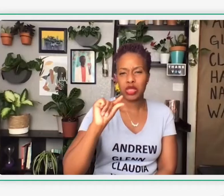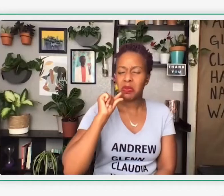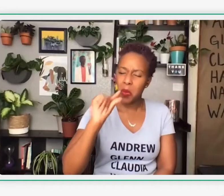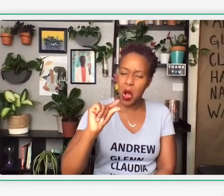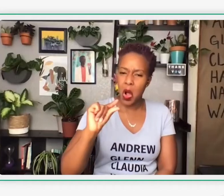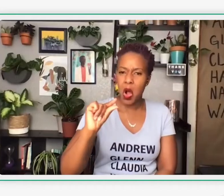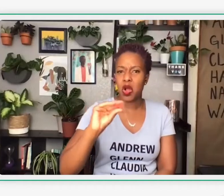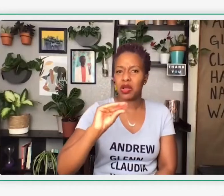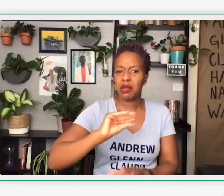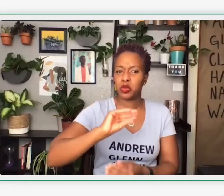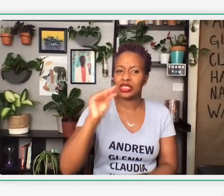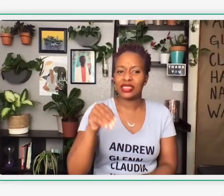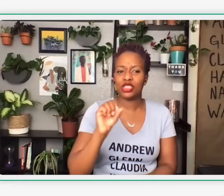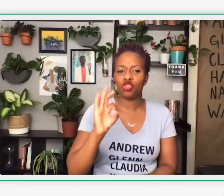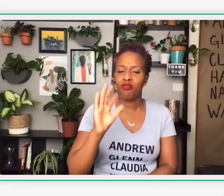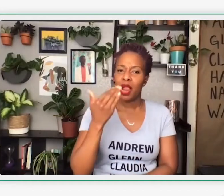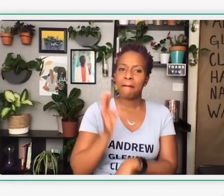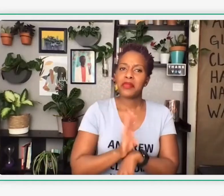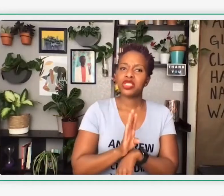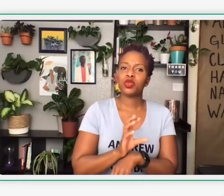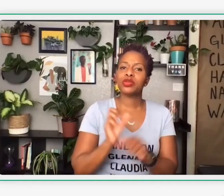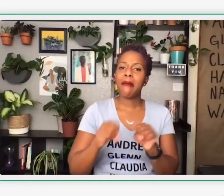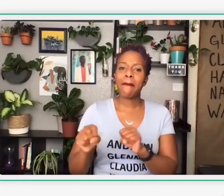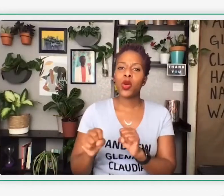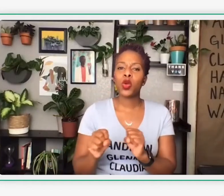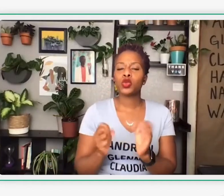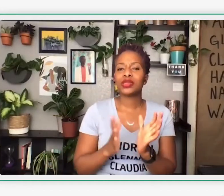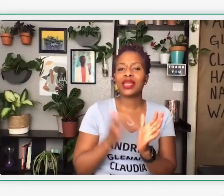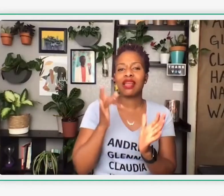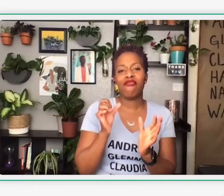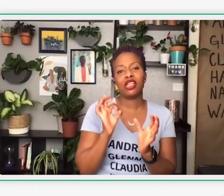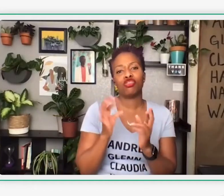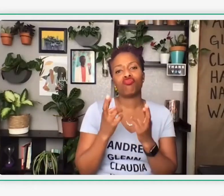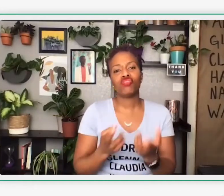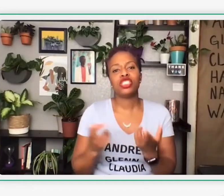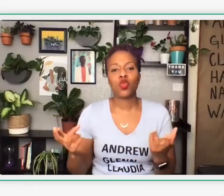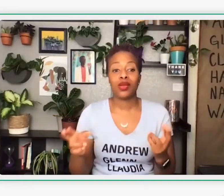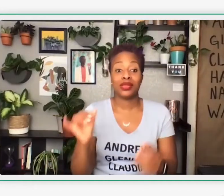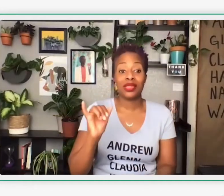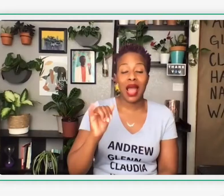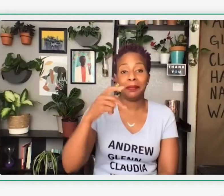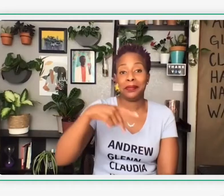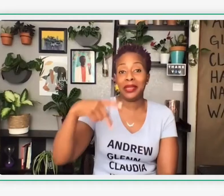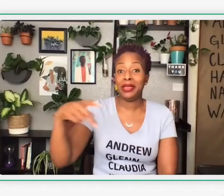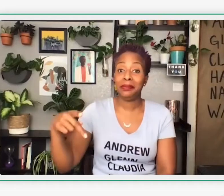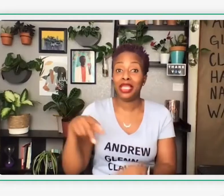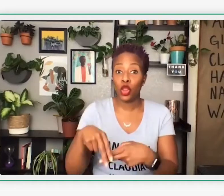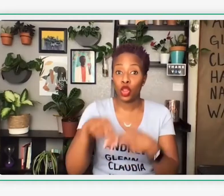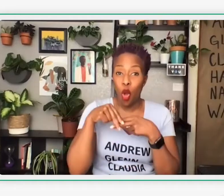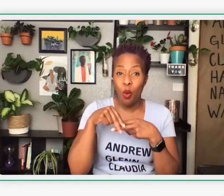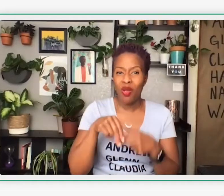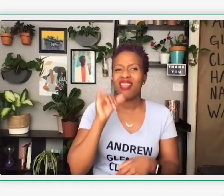One last thing. There's just a small percentage of Black-owned businesses that were able to take advantage of resources